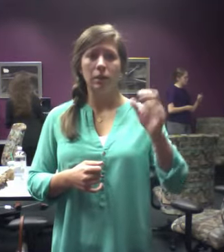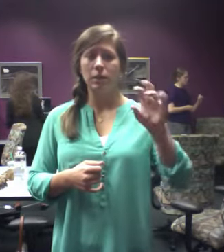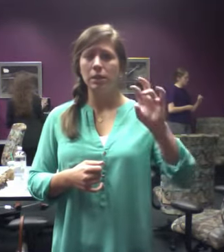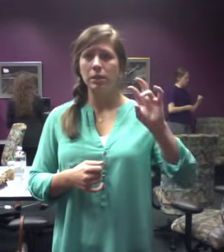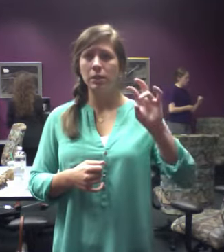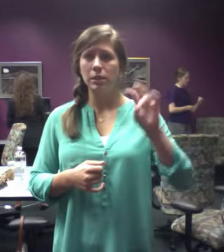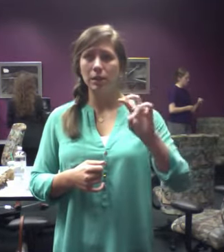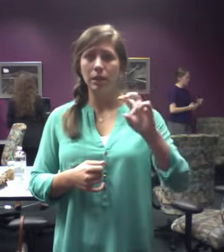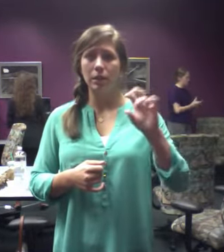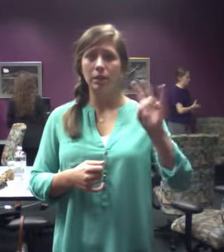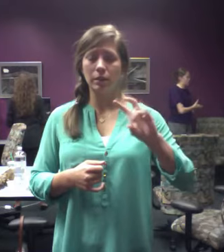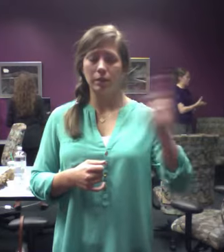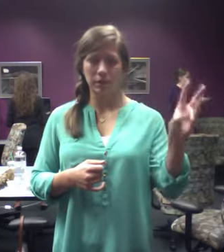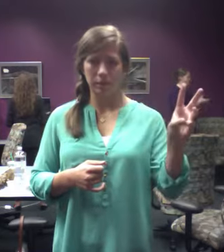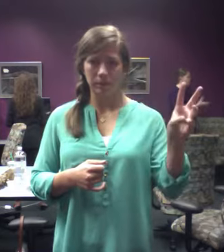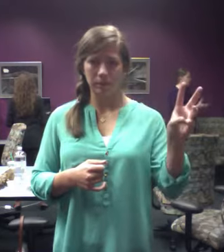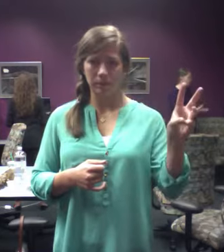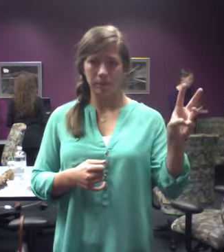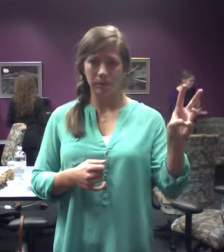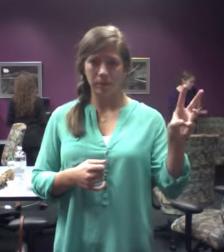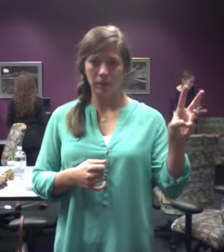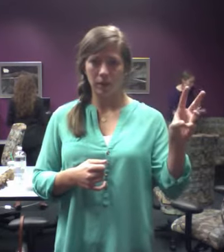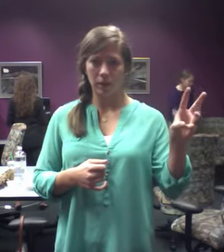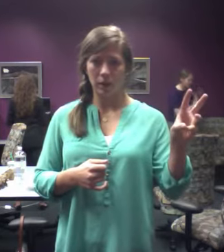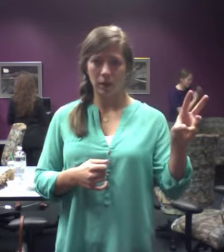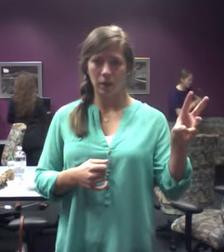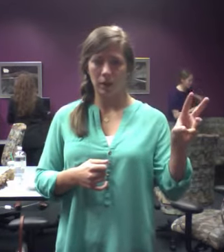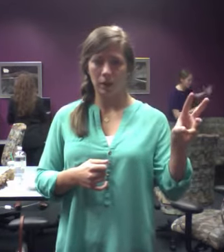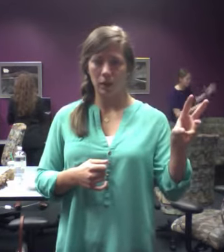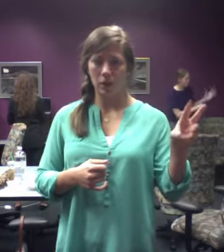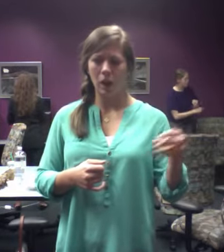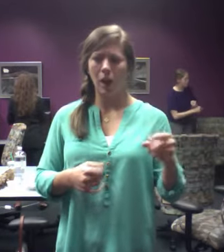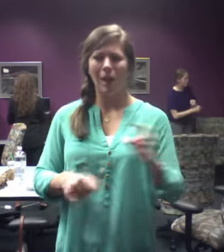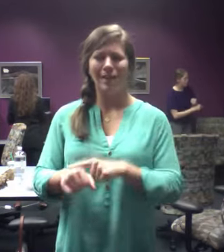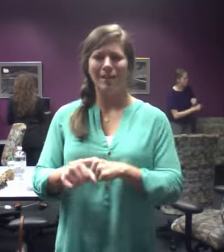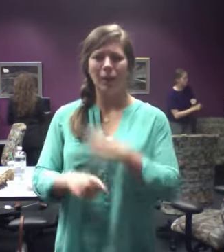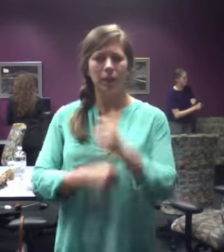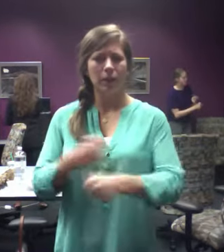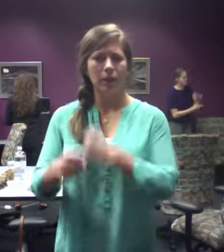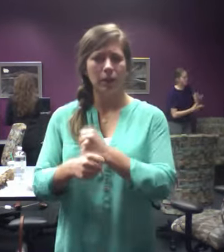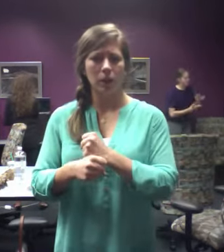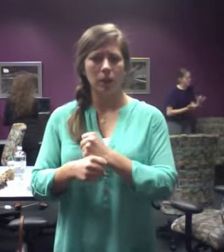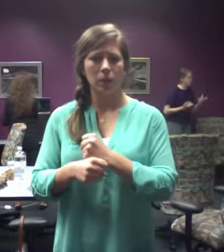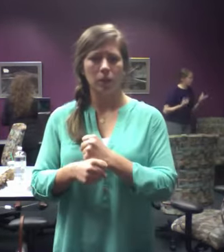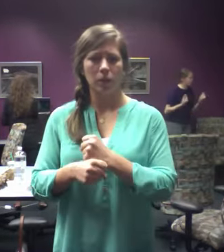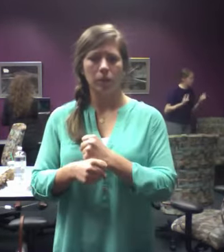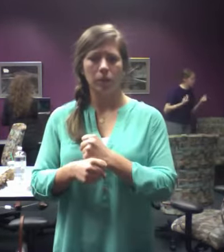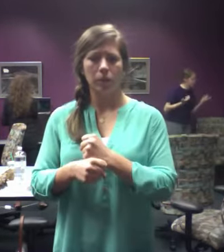So what time of year is it in New England? What season? Kevin, winter. Okay, so they had not